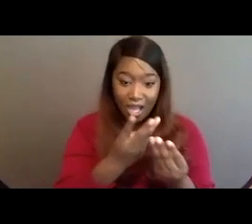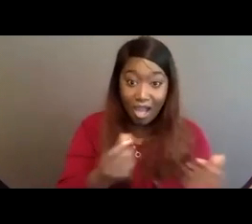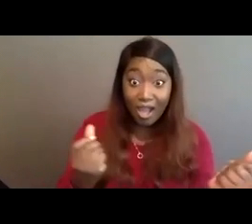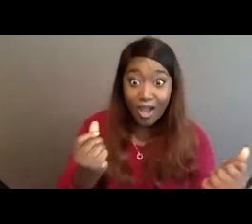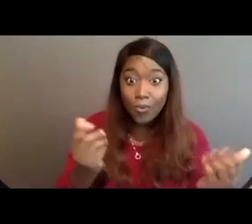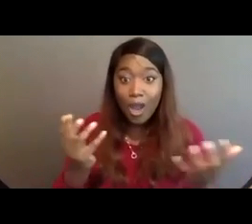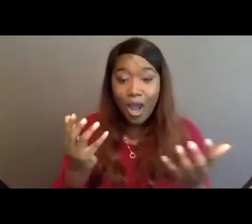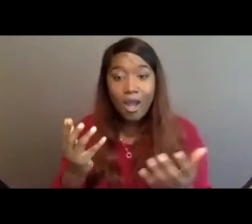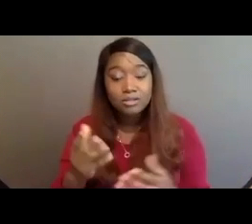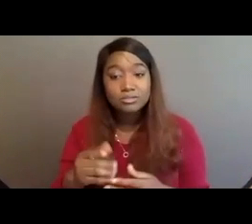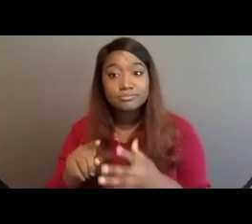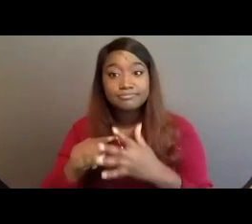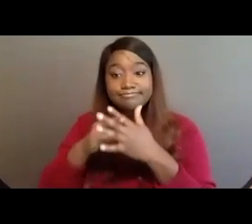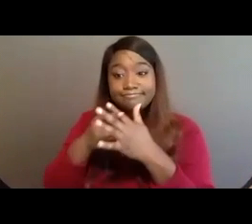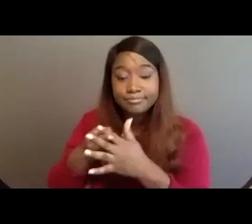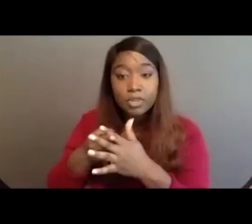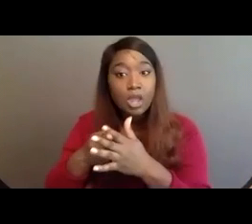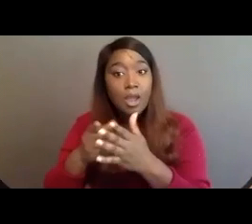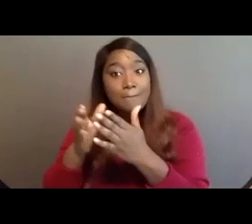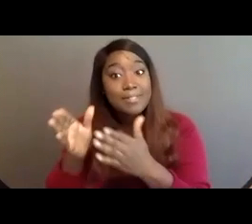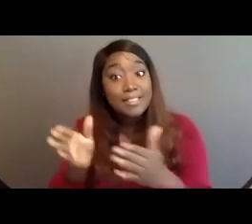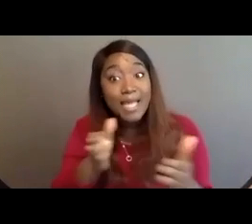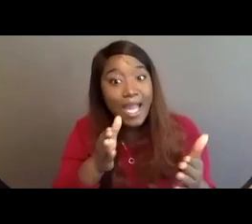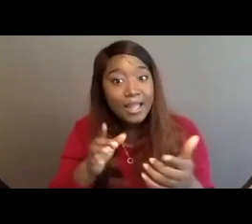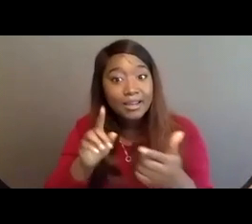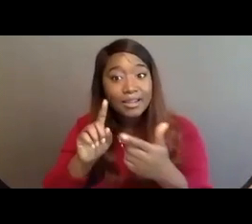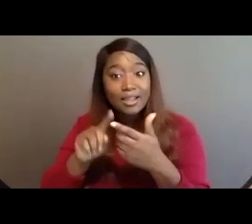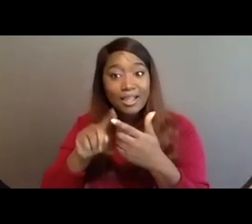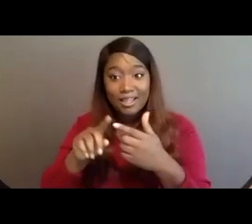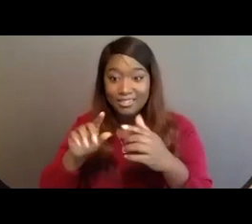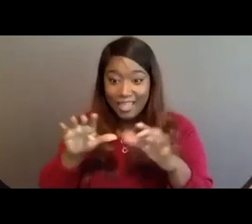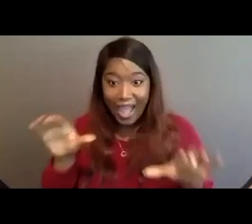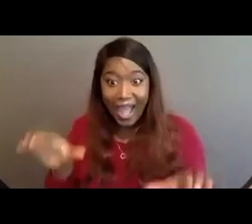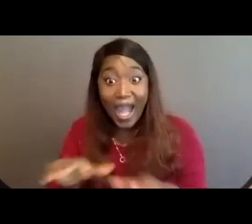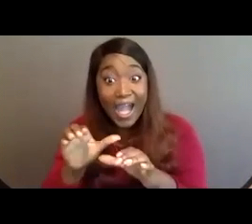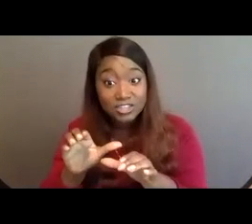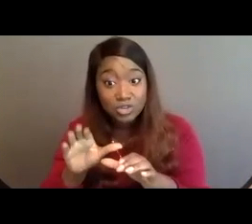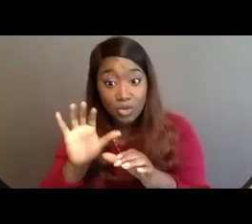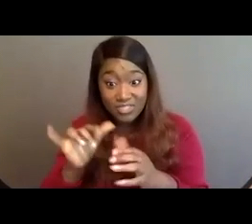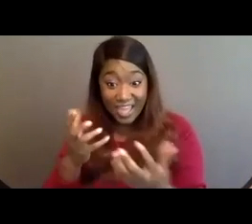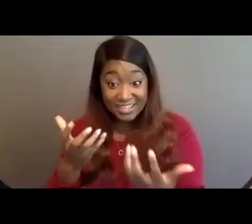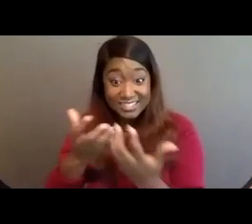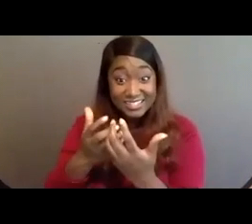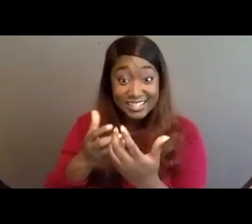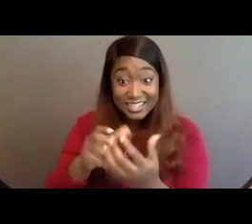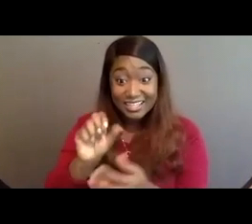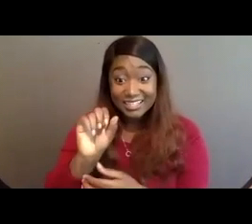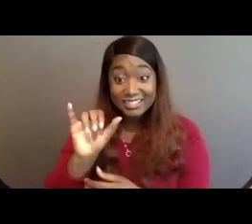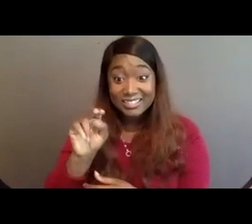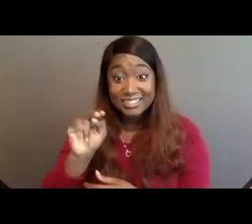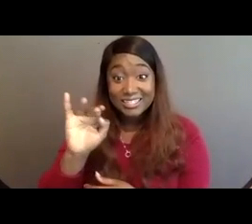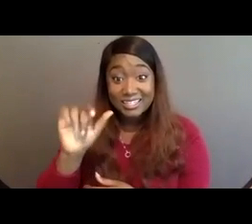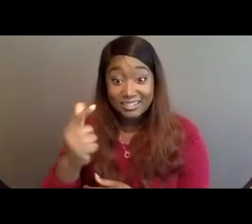action, right? That allows the sinking energy not to just sink down in a